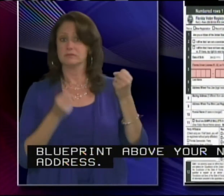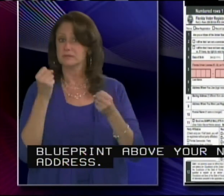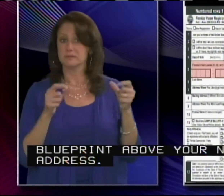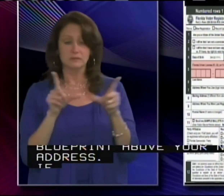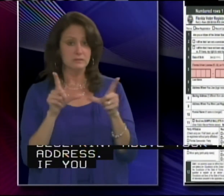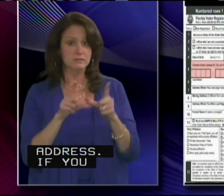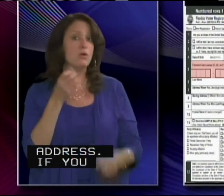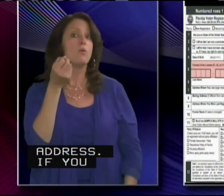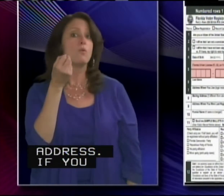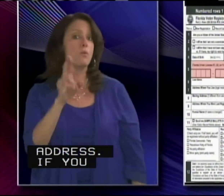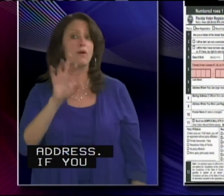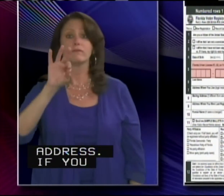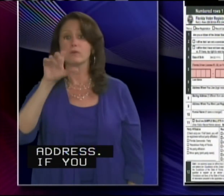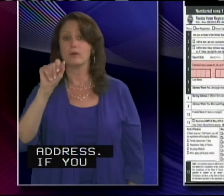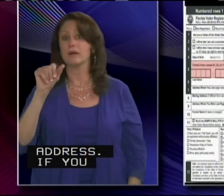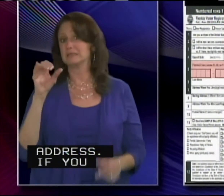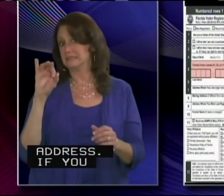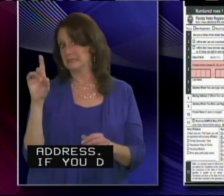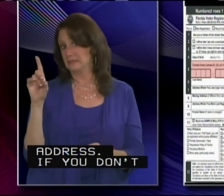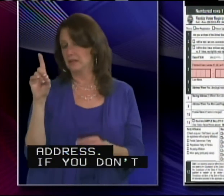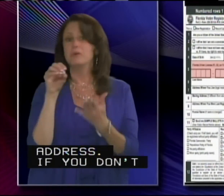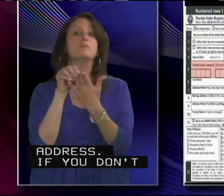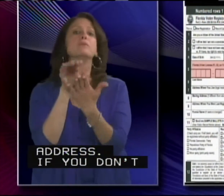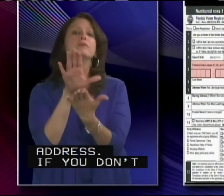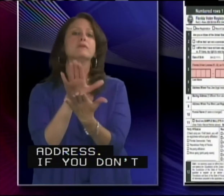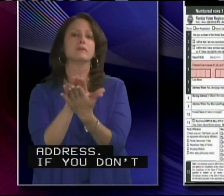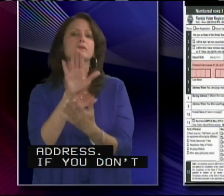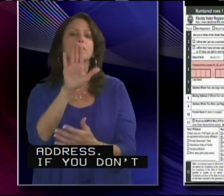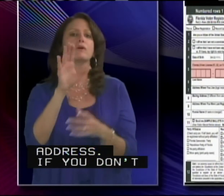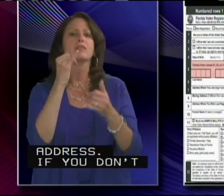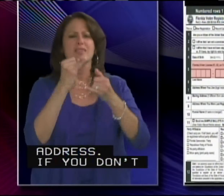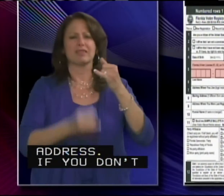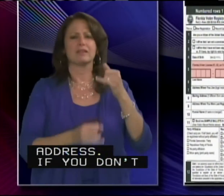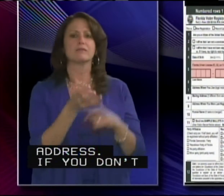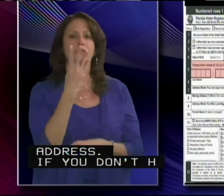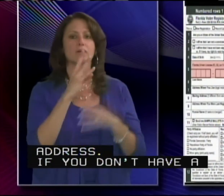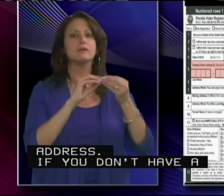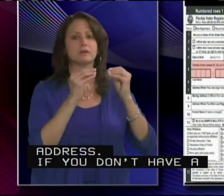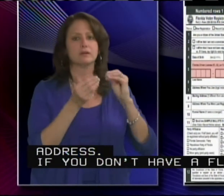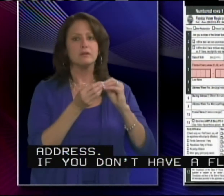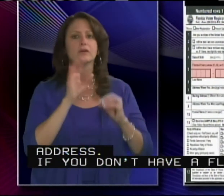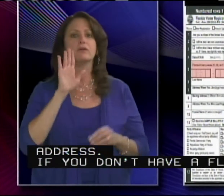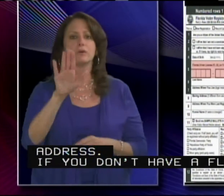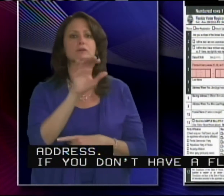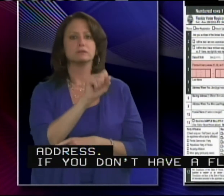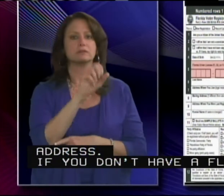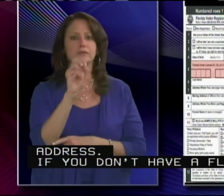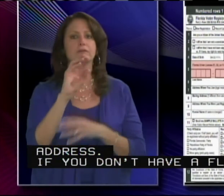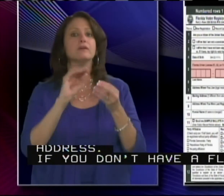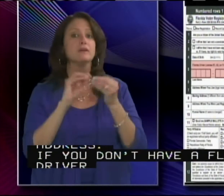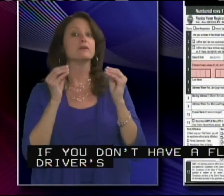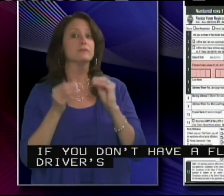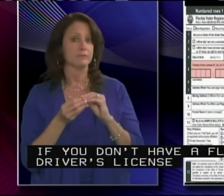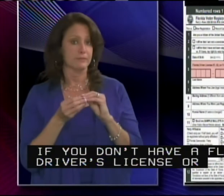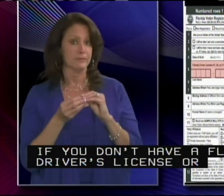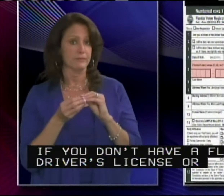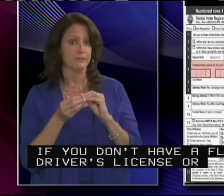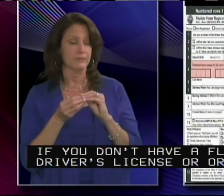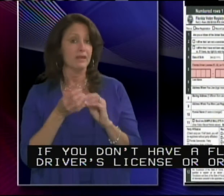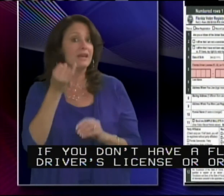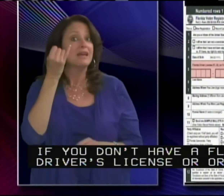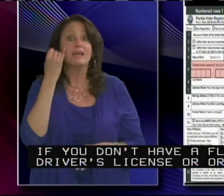driver's license or Florida ID, enter the last 4 numbers of your Social Security